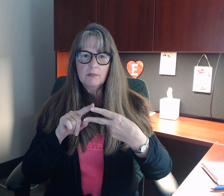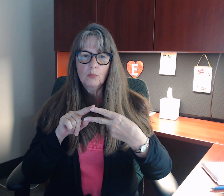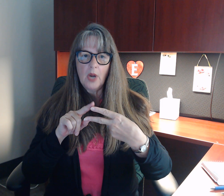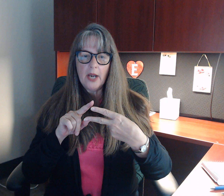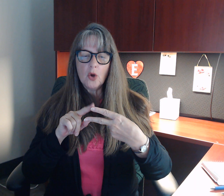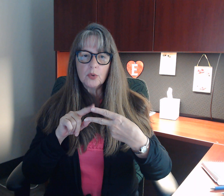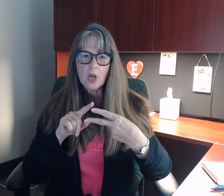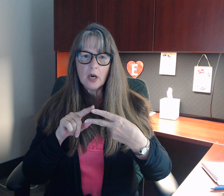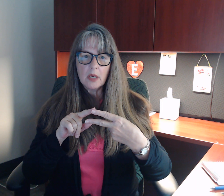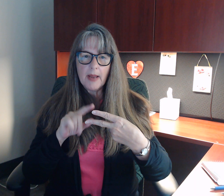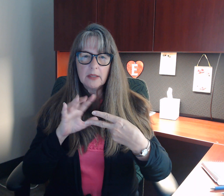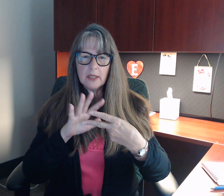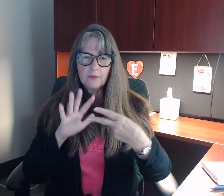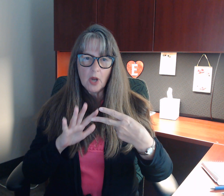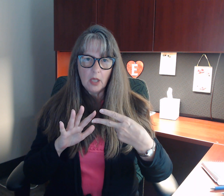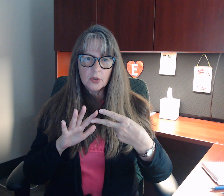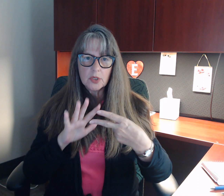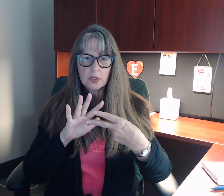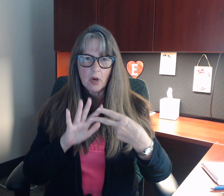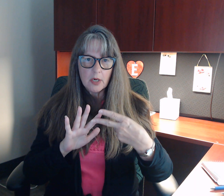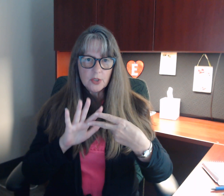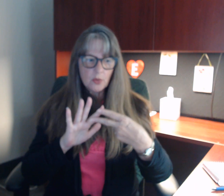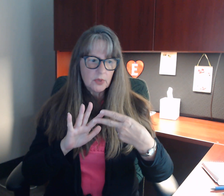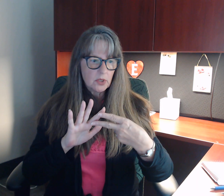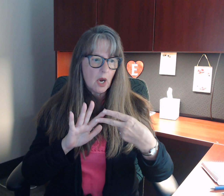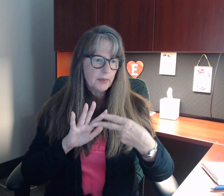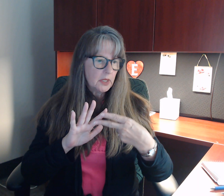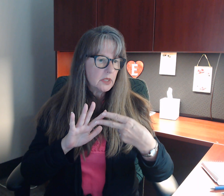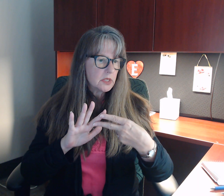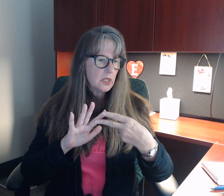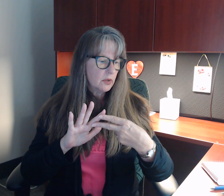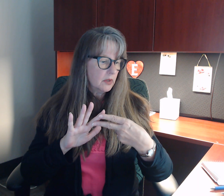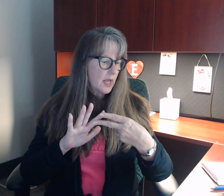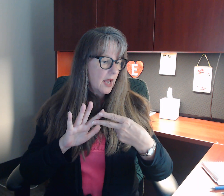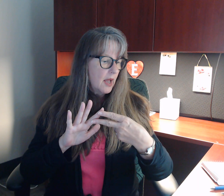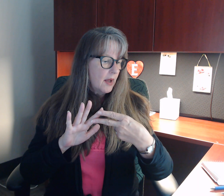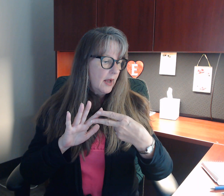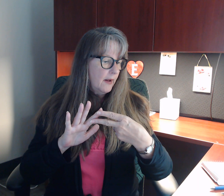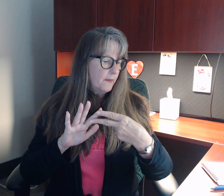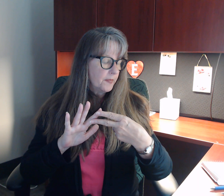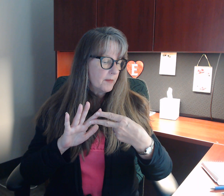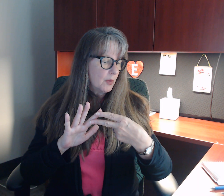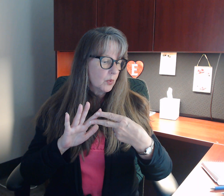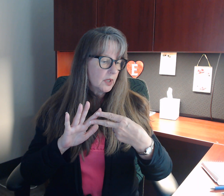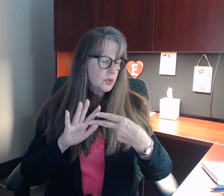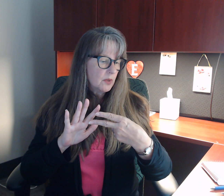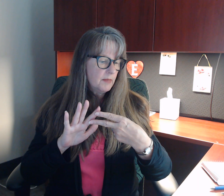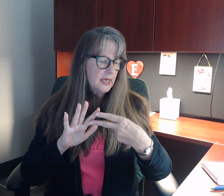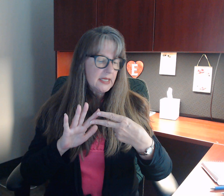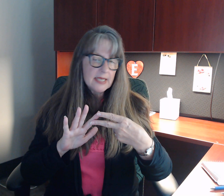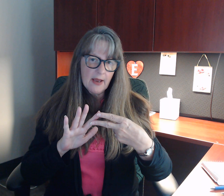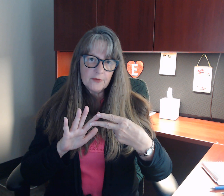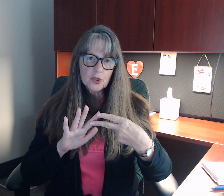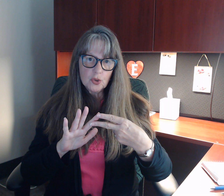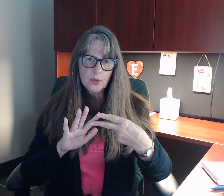I know we're talking about deaf colleges. It's hard to know what the topic is here. But we're going to do many deaf